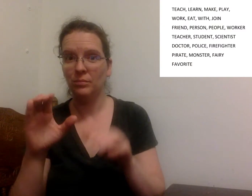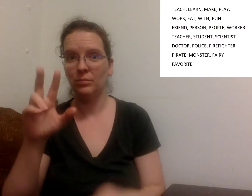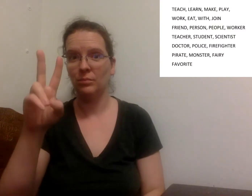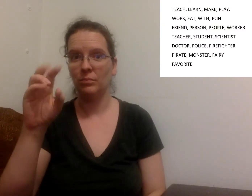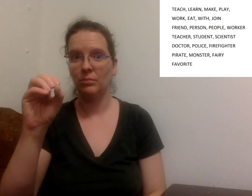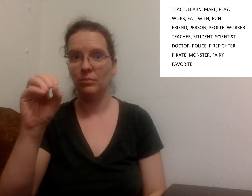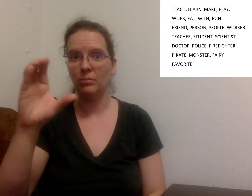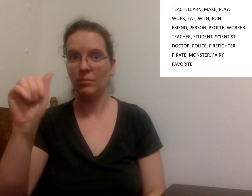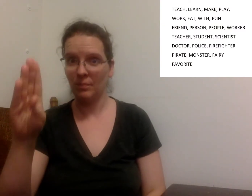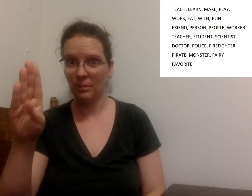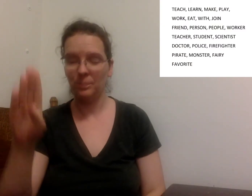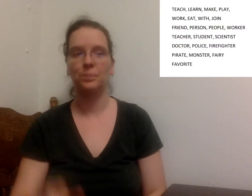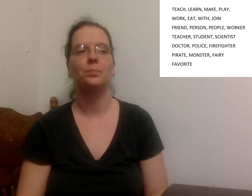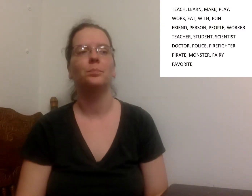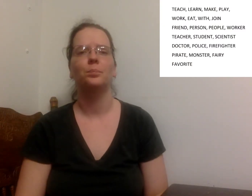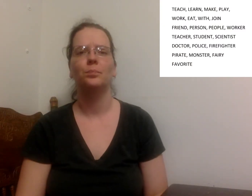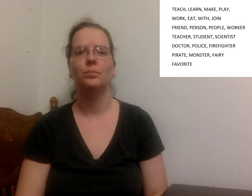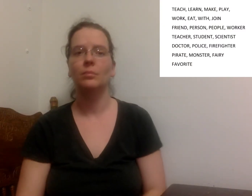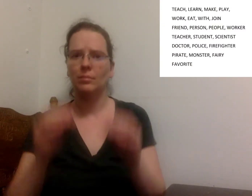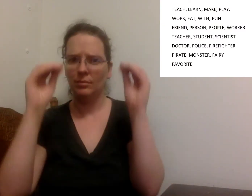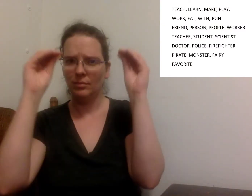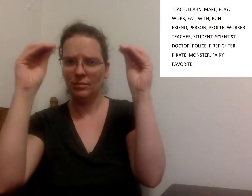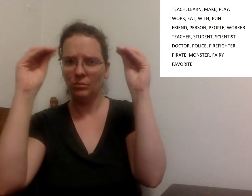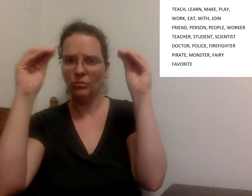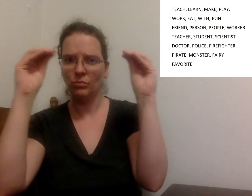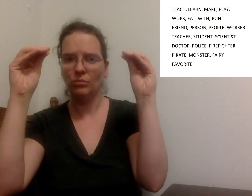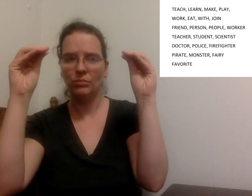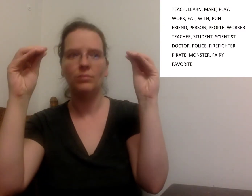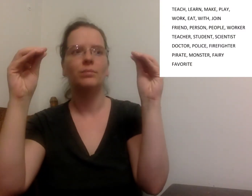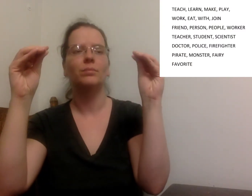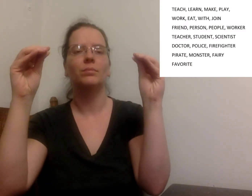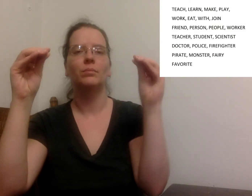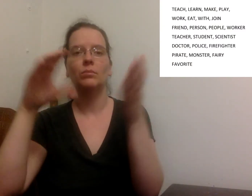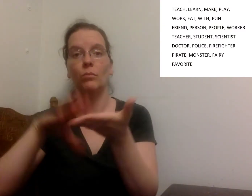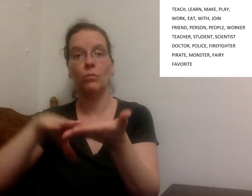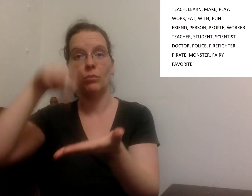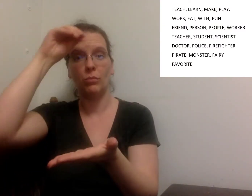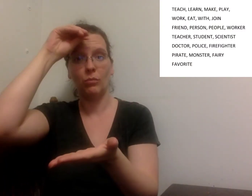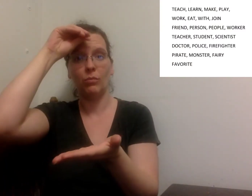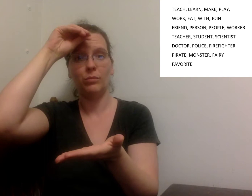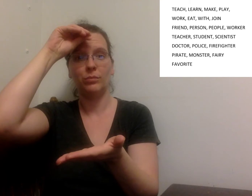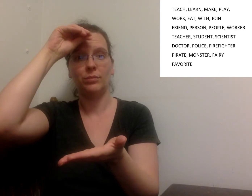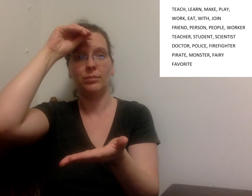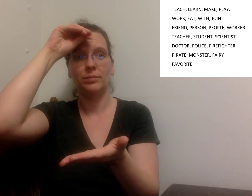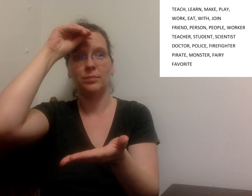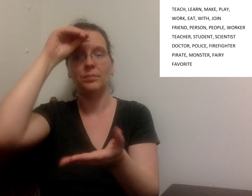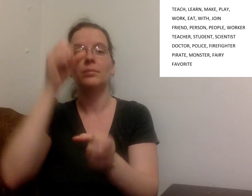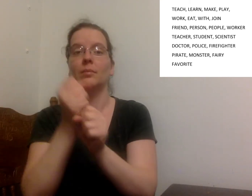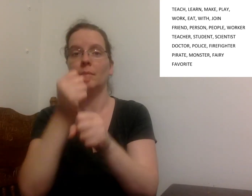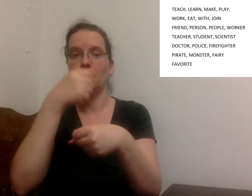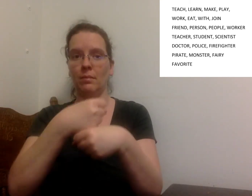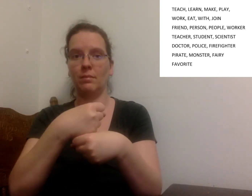Now we'll do vocabulary review. Teach, learn,